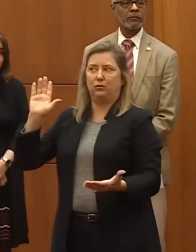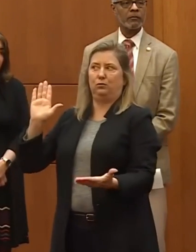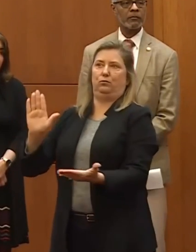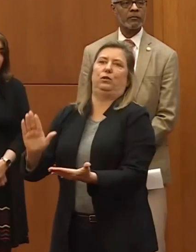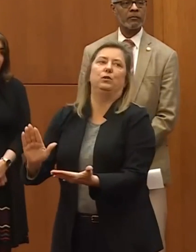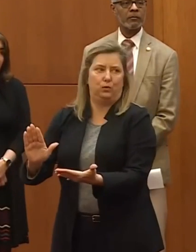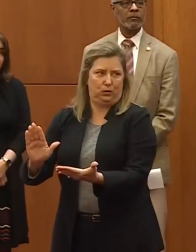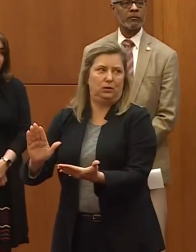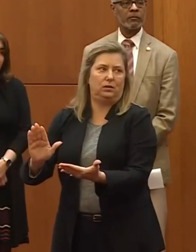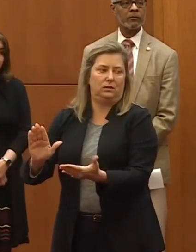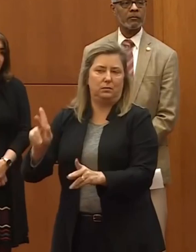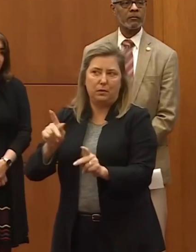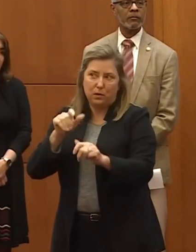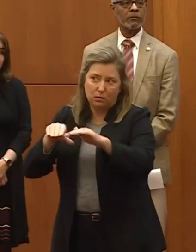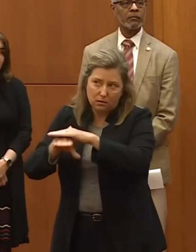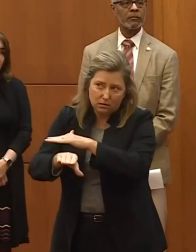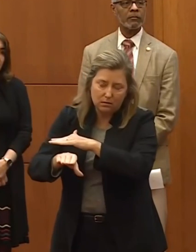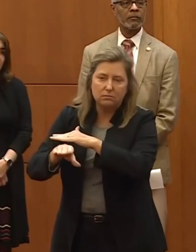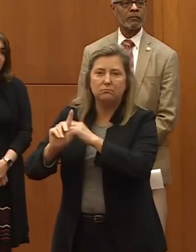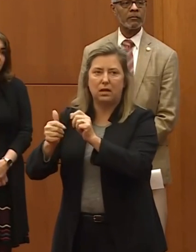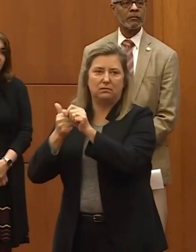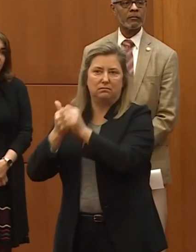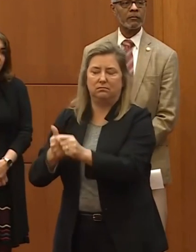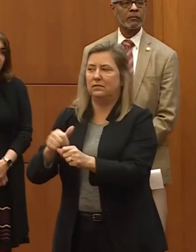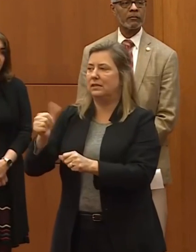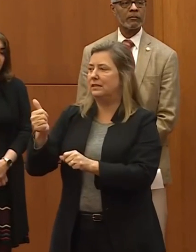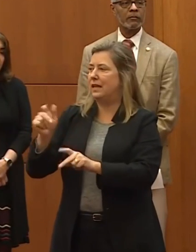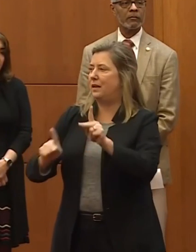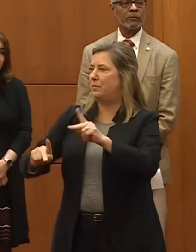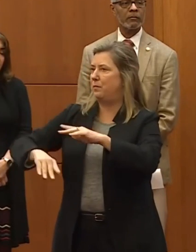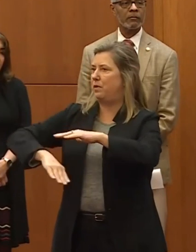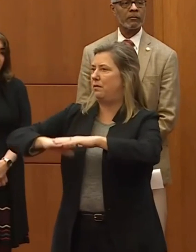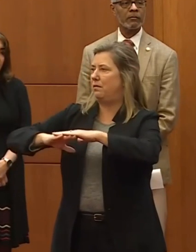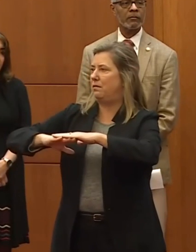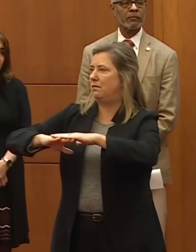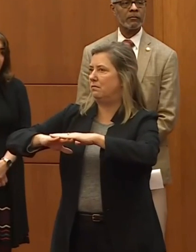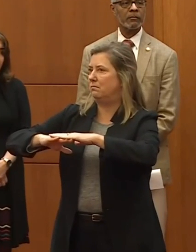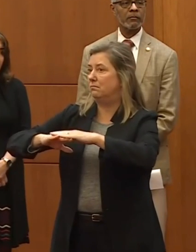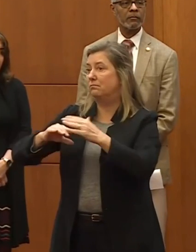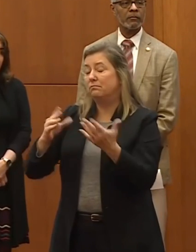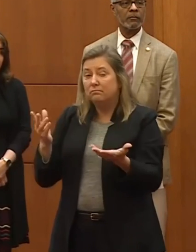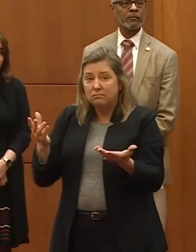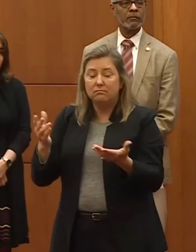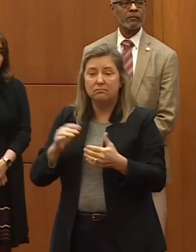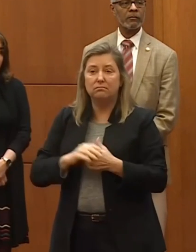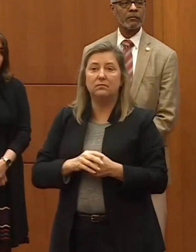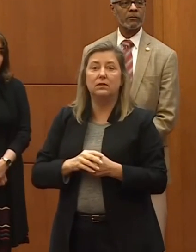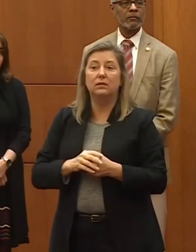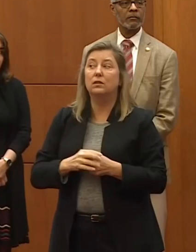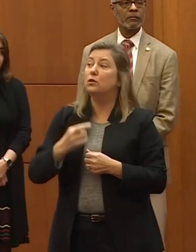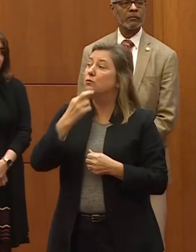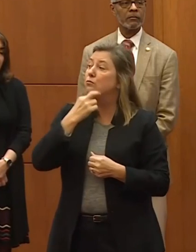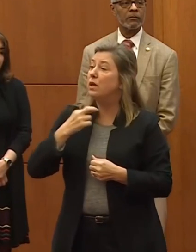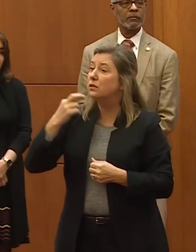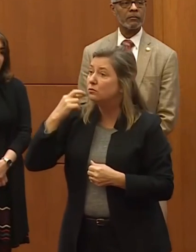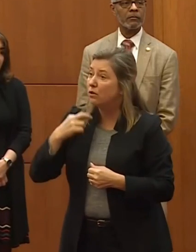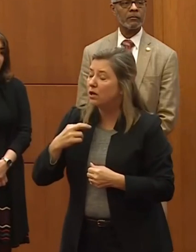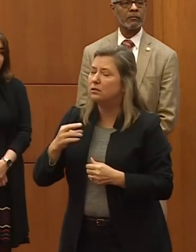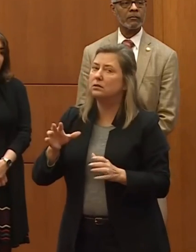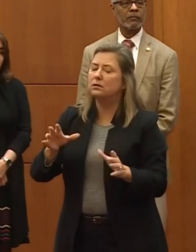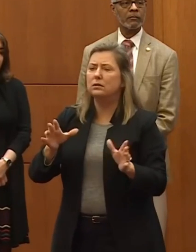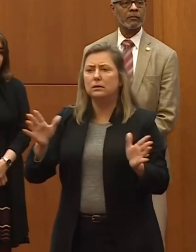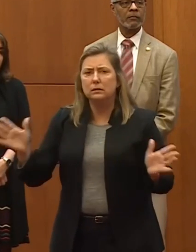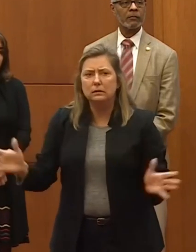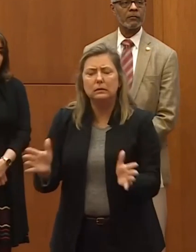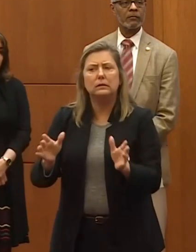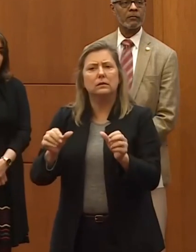in compliance with this 10-person standard or close. Restaurants are encouraged